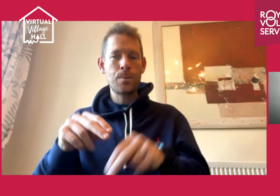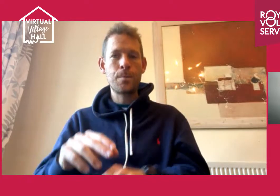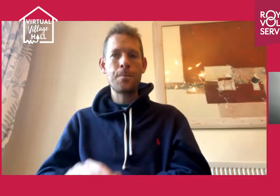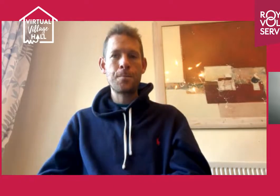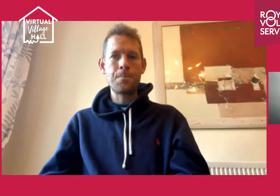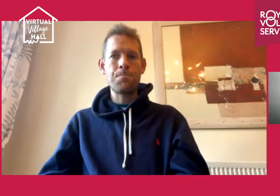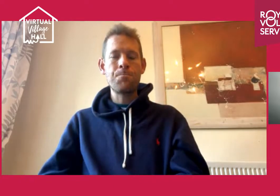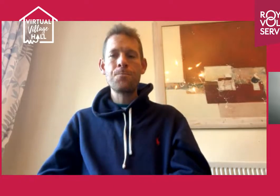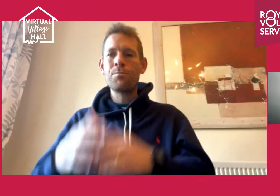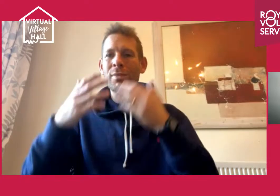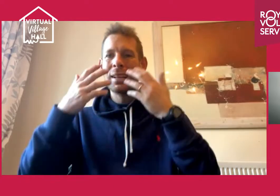dog,